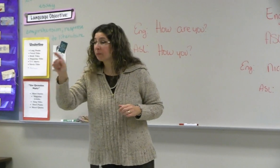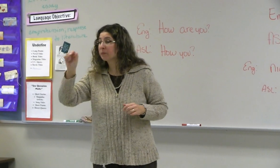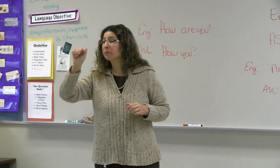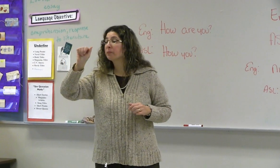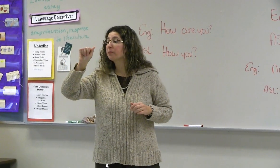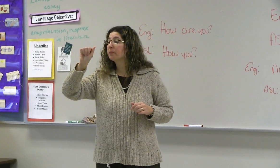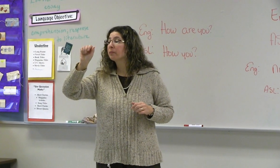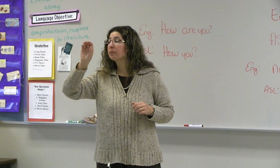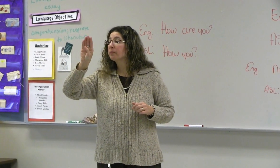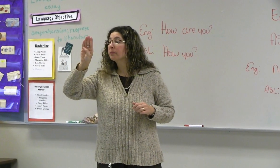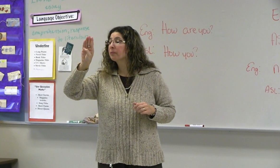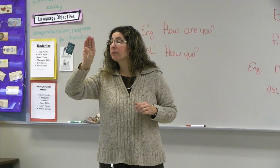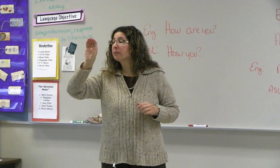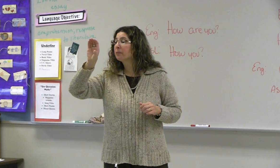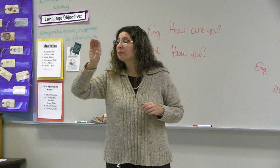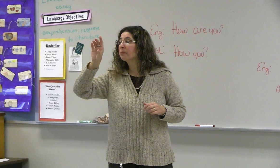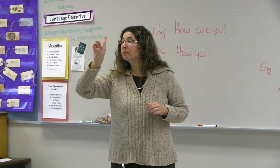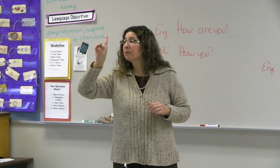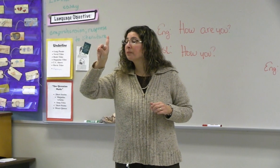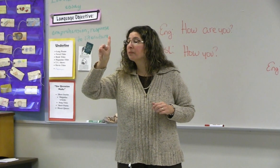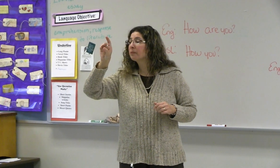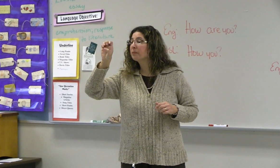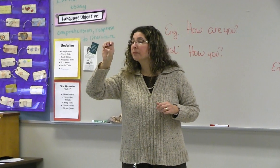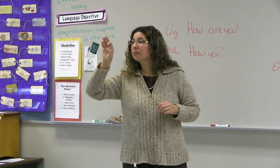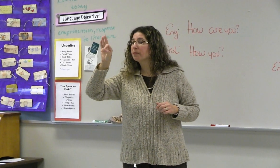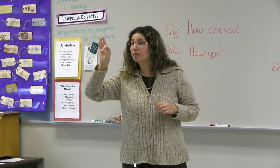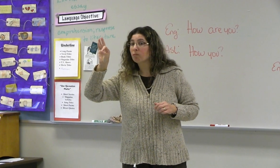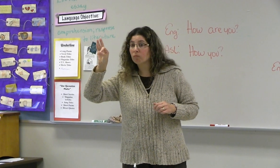the first middle school in all of Maine to offer ASL as a language.